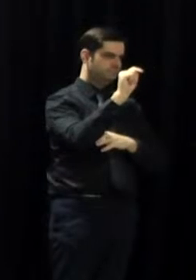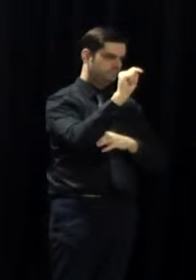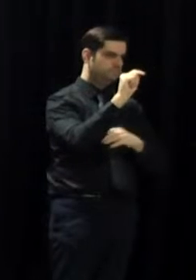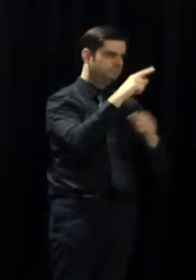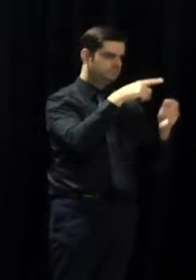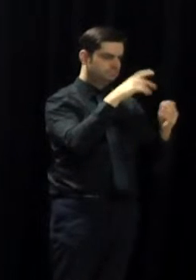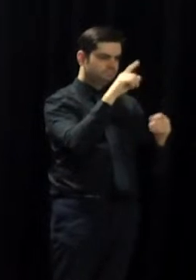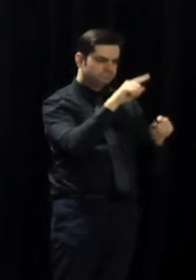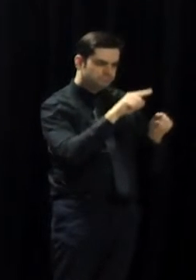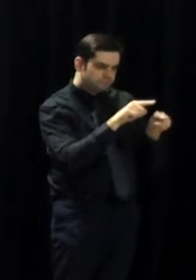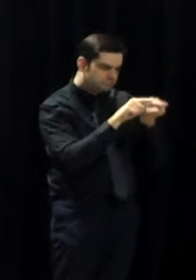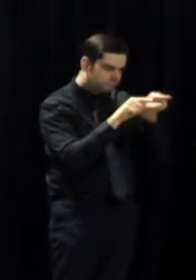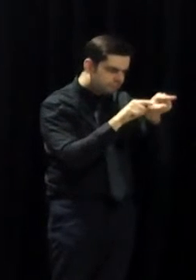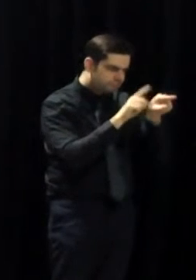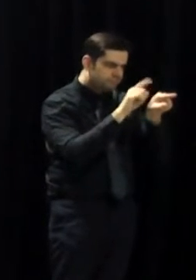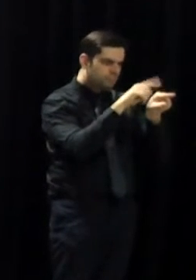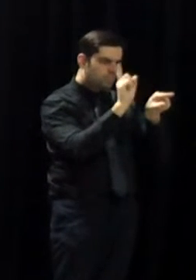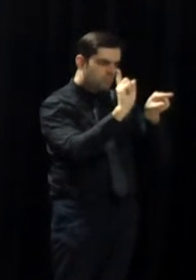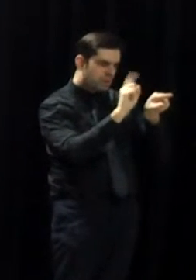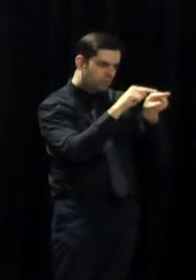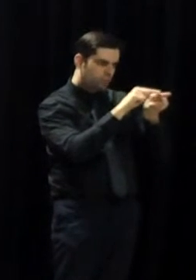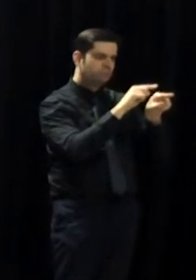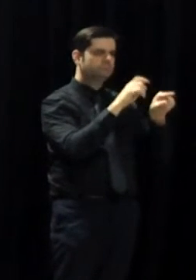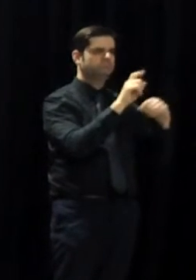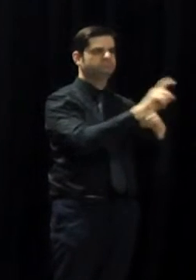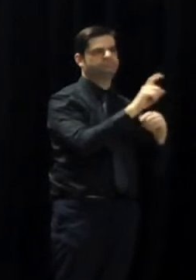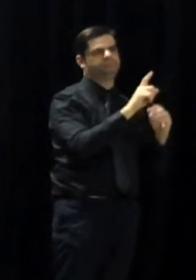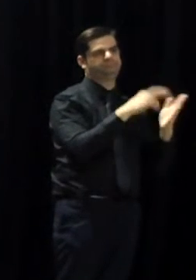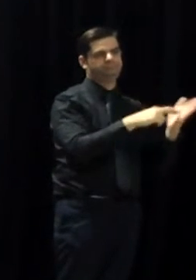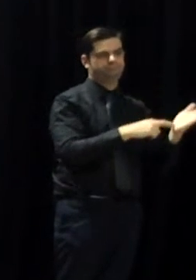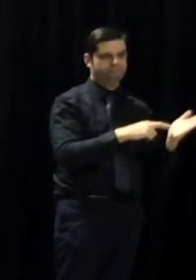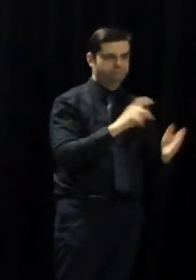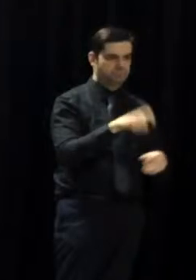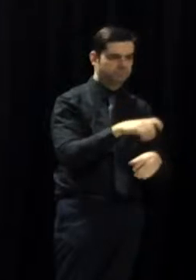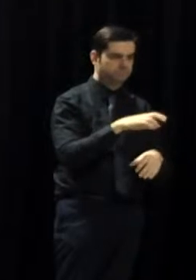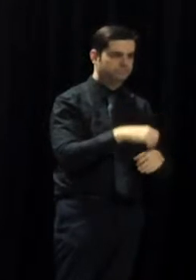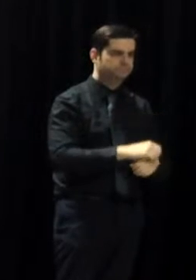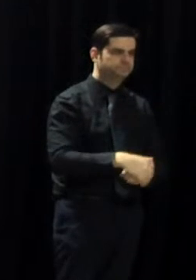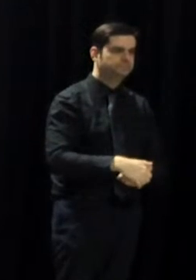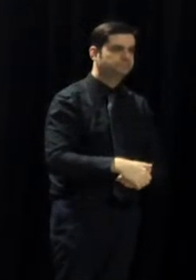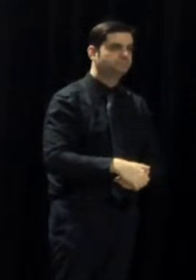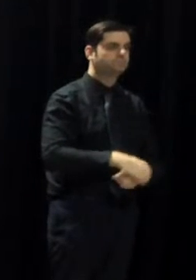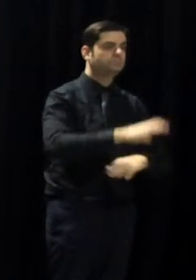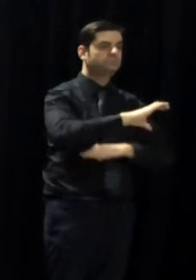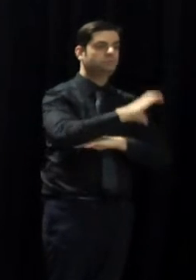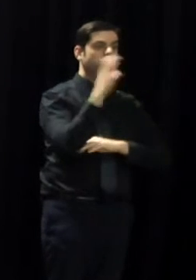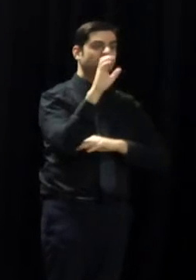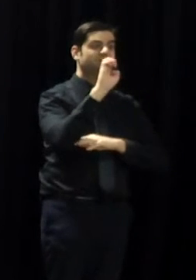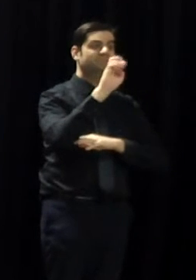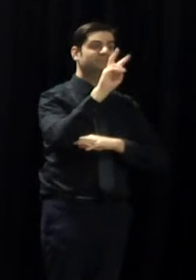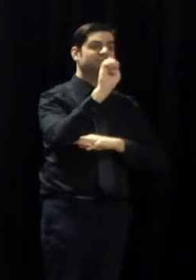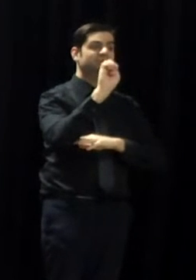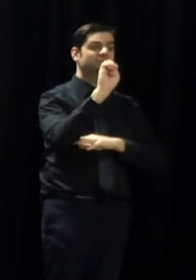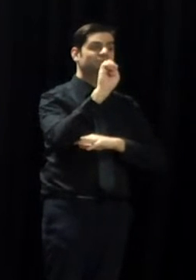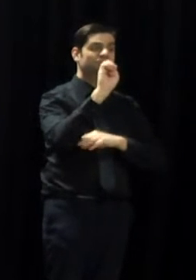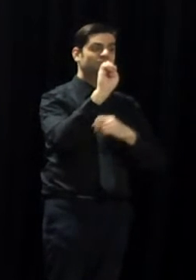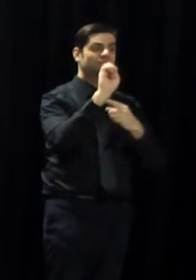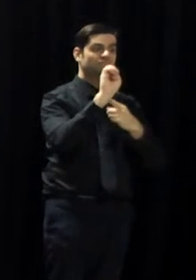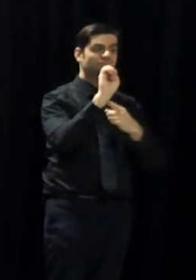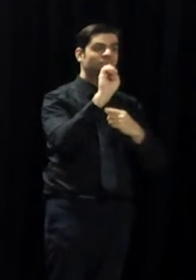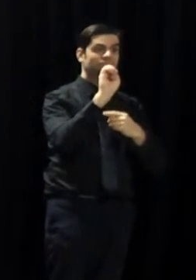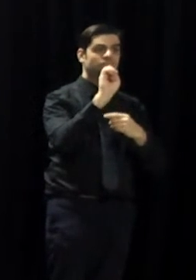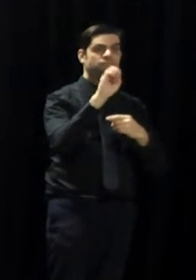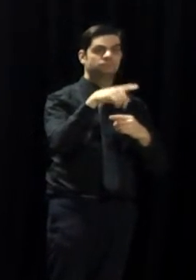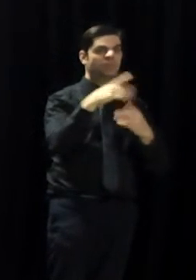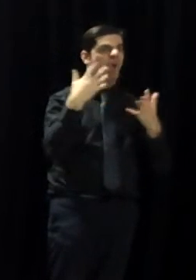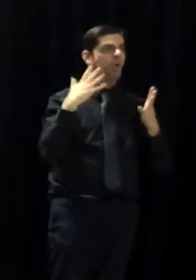We actually Christmas Eve was sold out this morning for pre-registration, so we actually opened it back up so more people could take